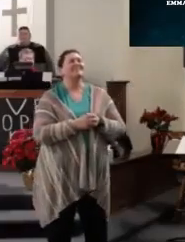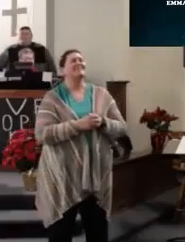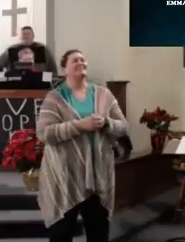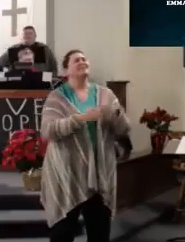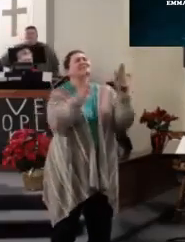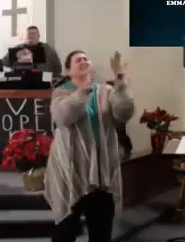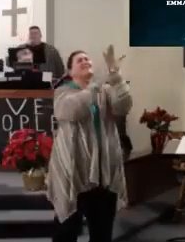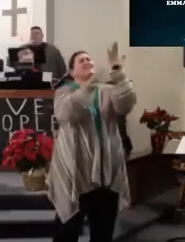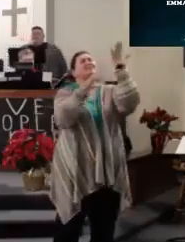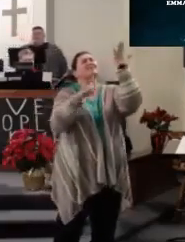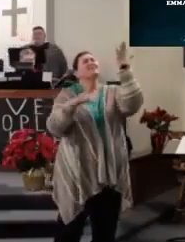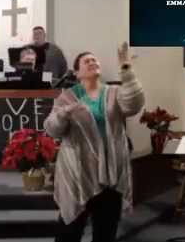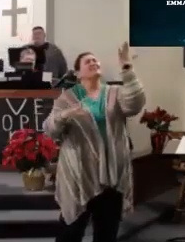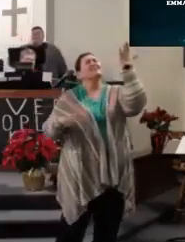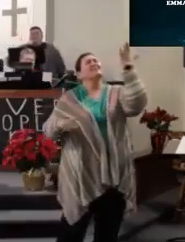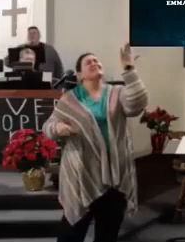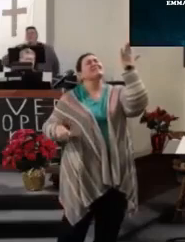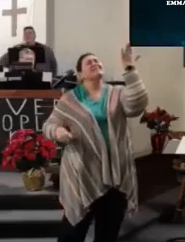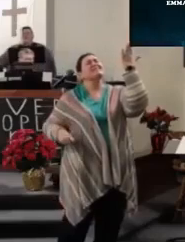us.